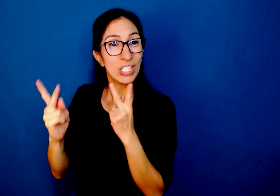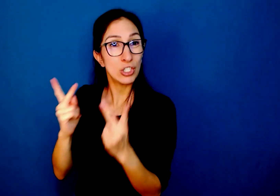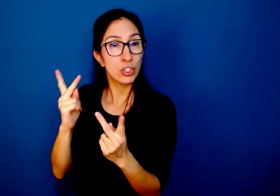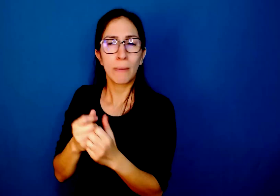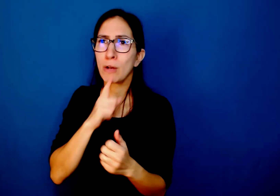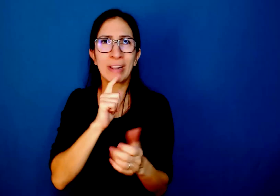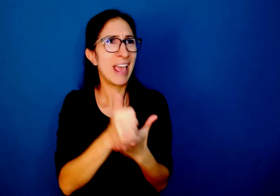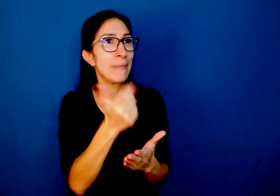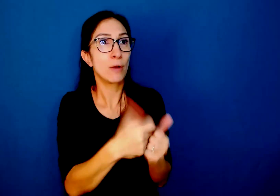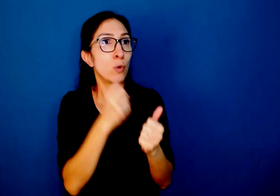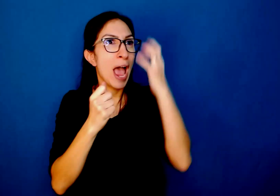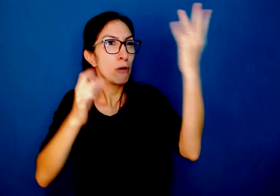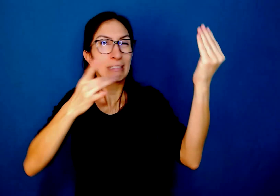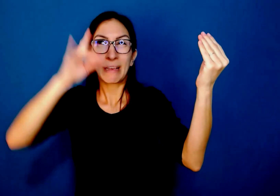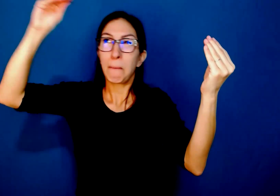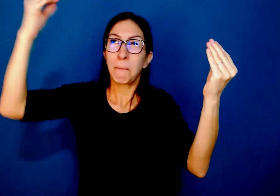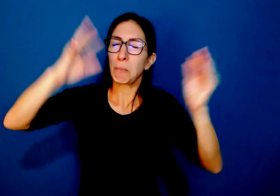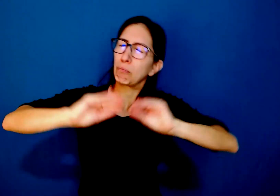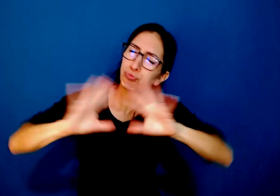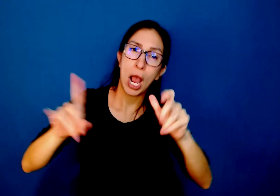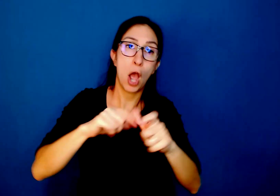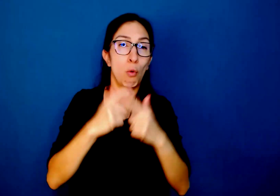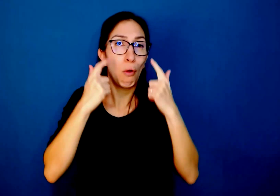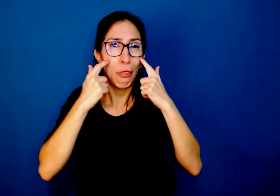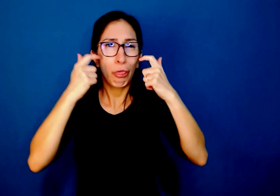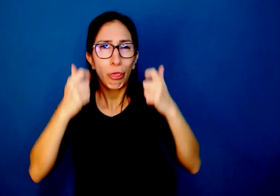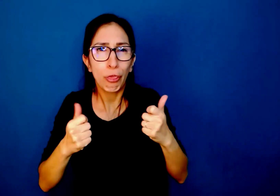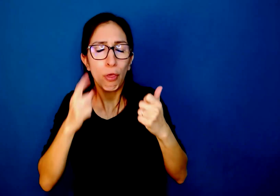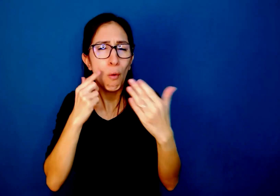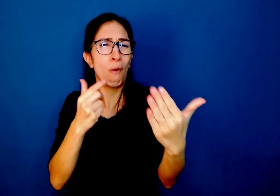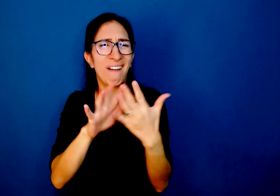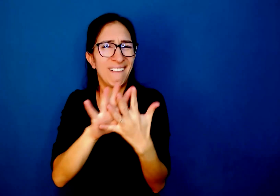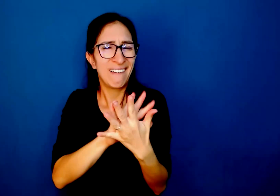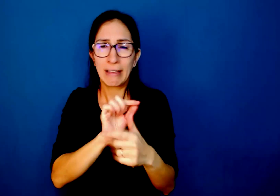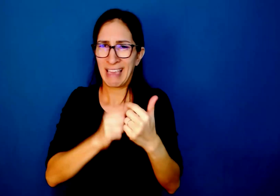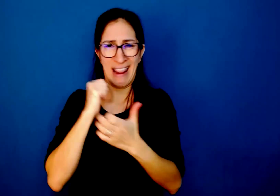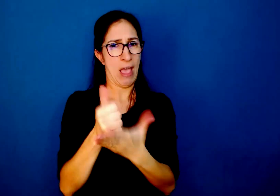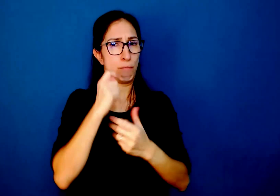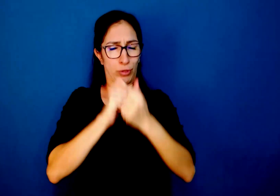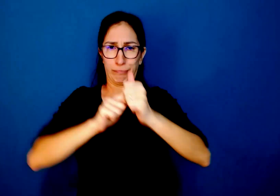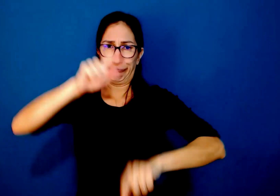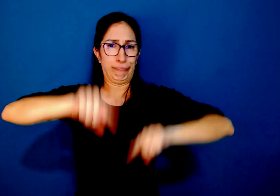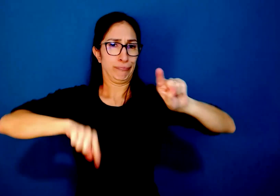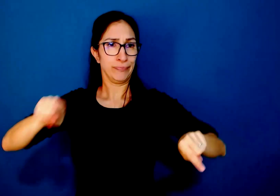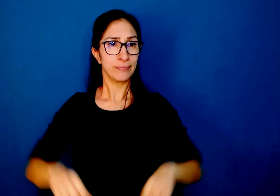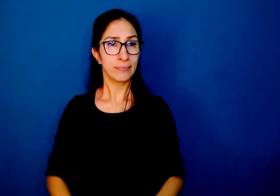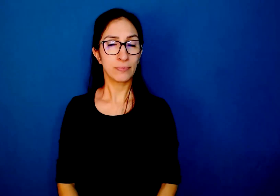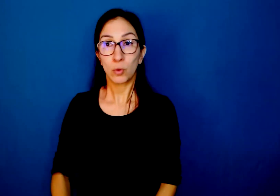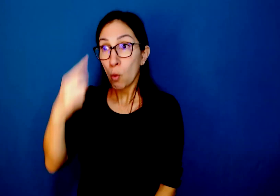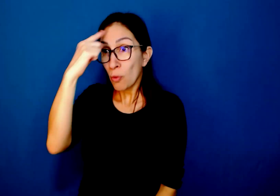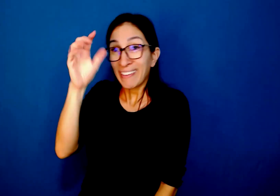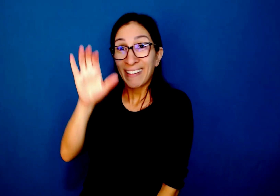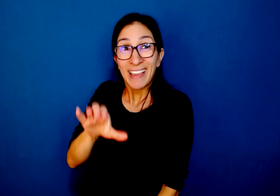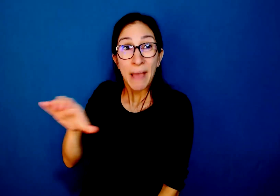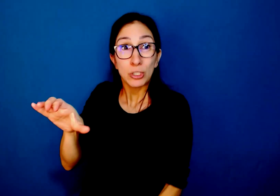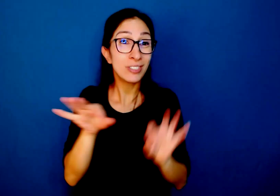sunlight, anyone with failing vision, all sorts of different situations. You might think captions or transcripts are only going to be seen by